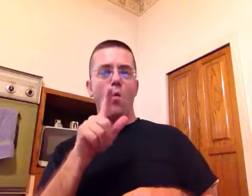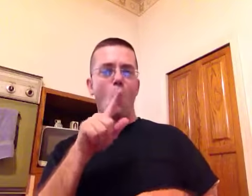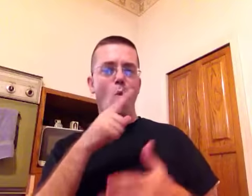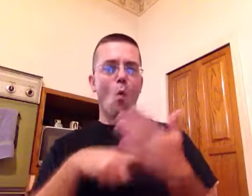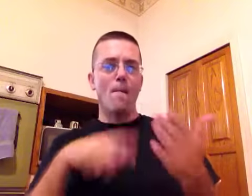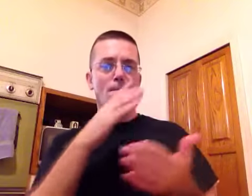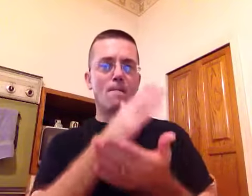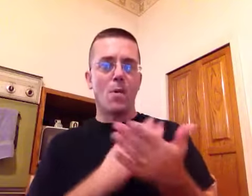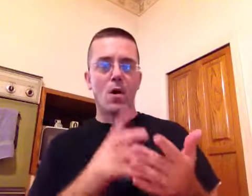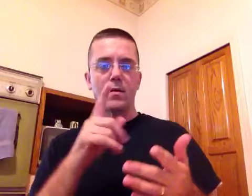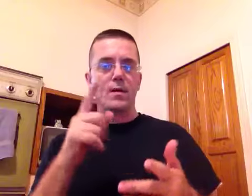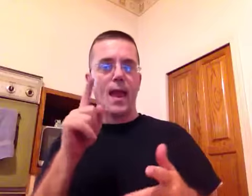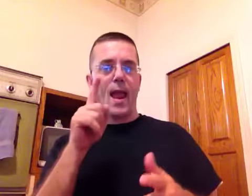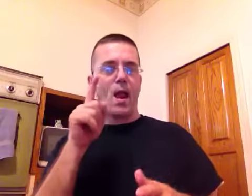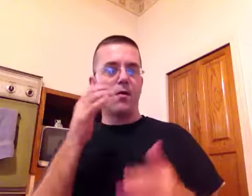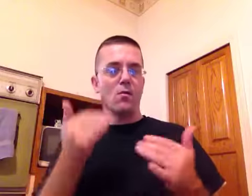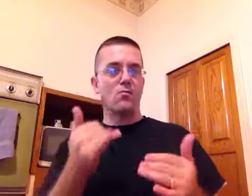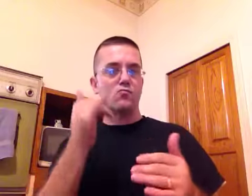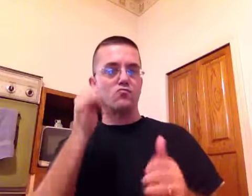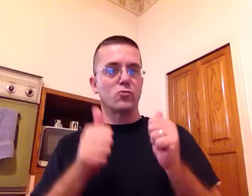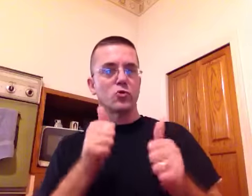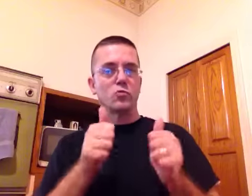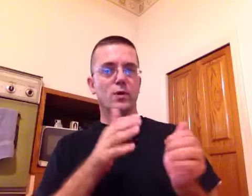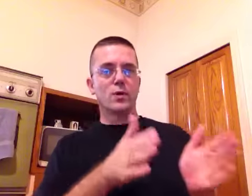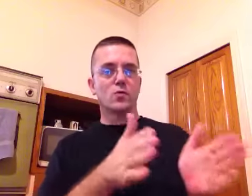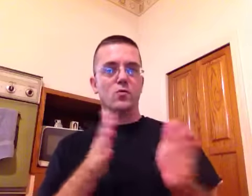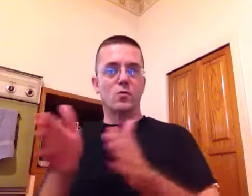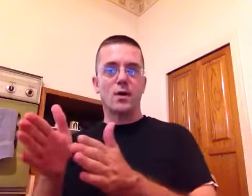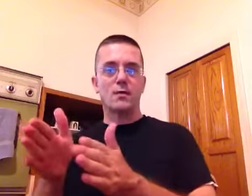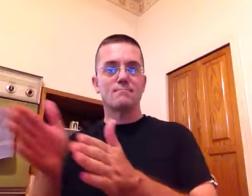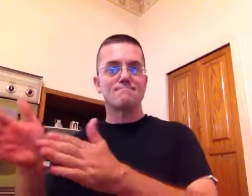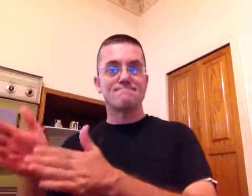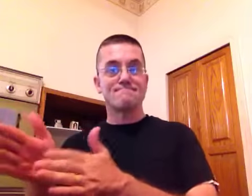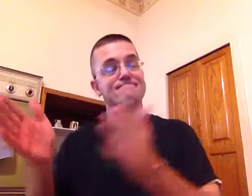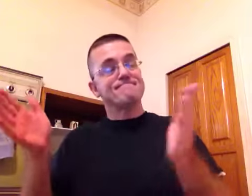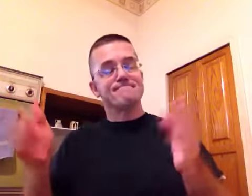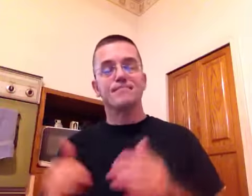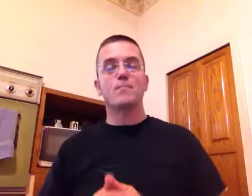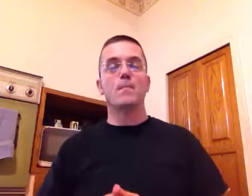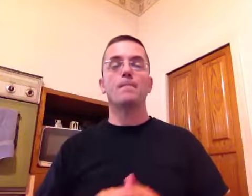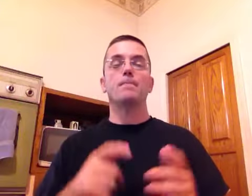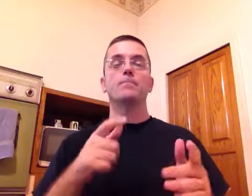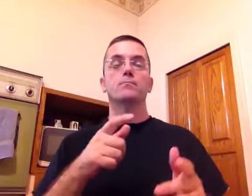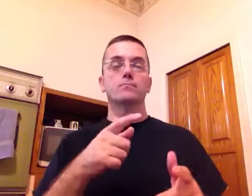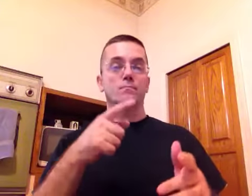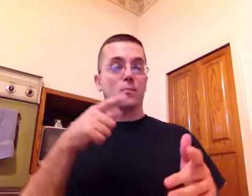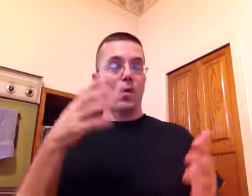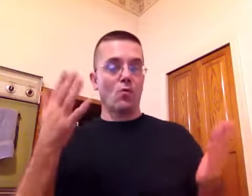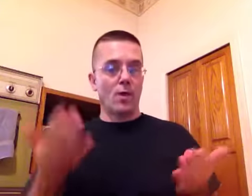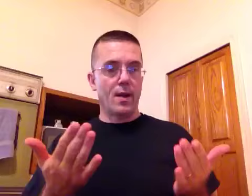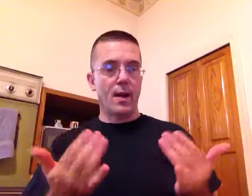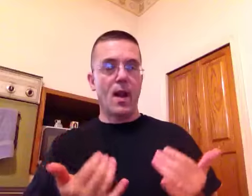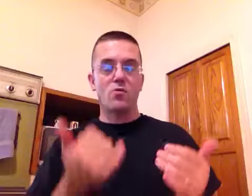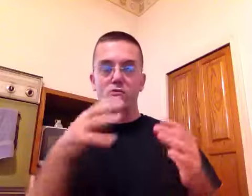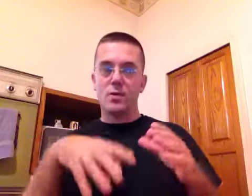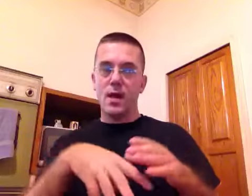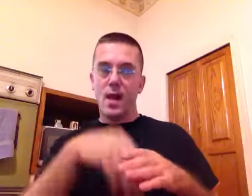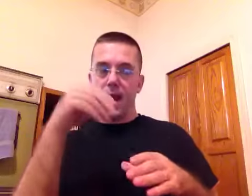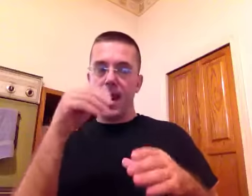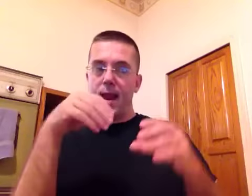that, it tells you which direction to go. But you're definitely at the stage where you could outsource some